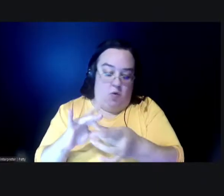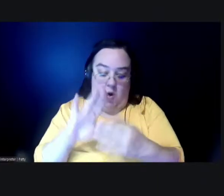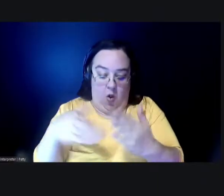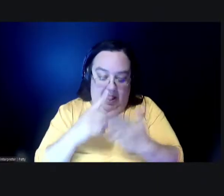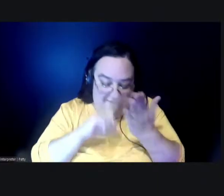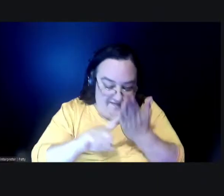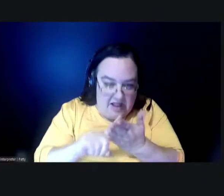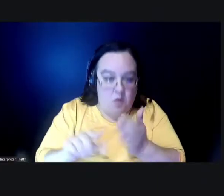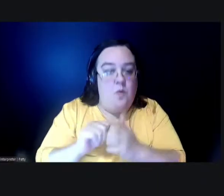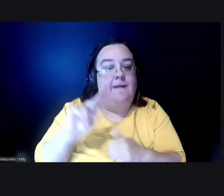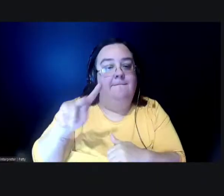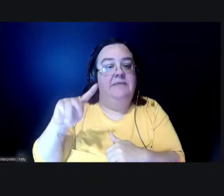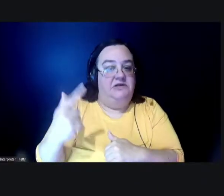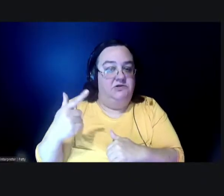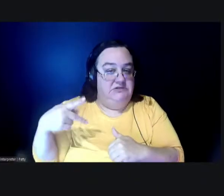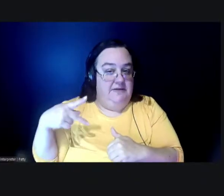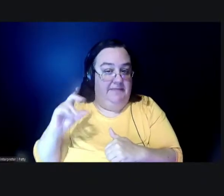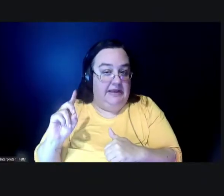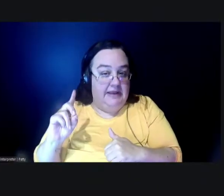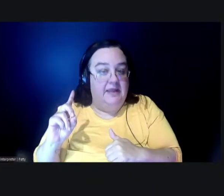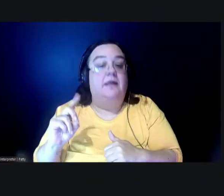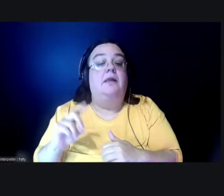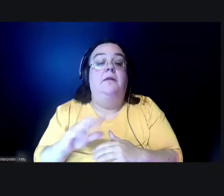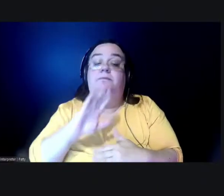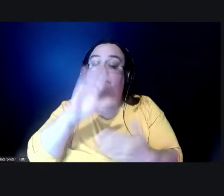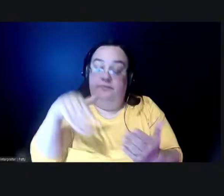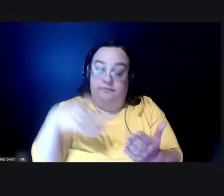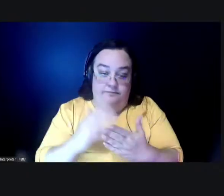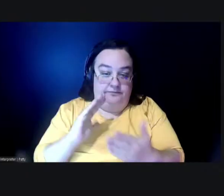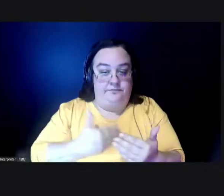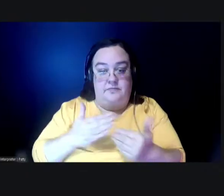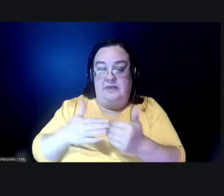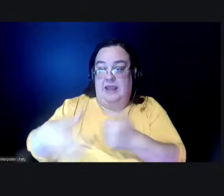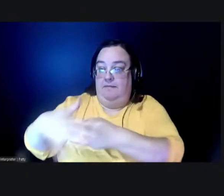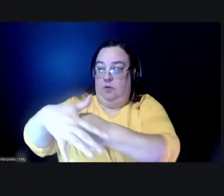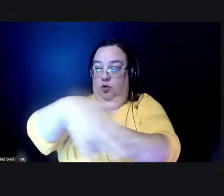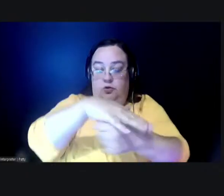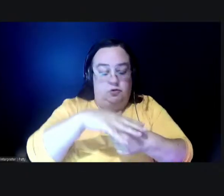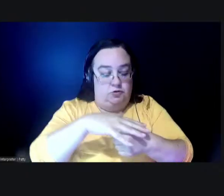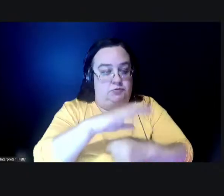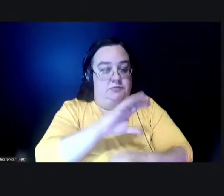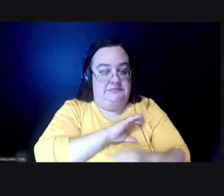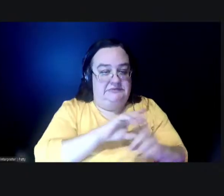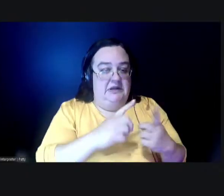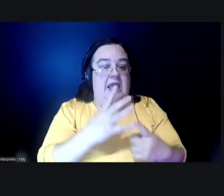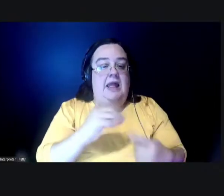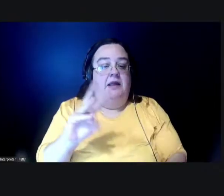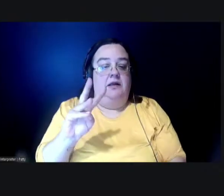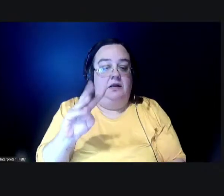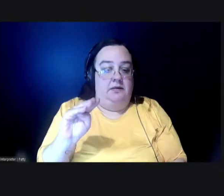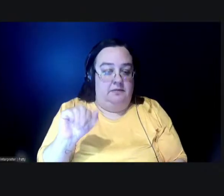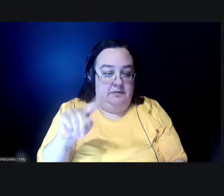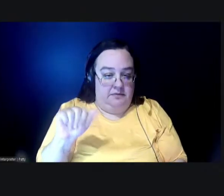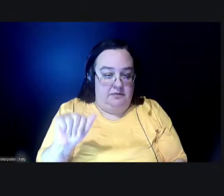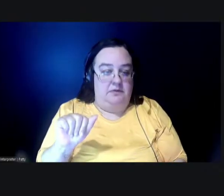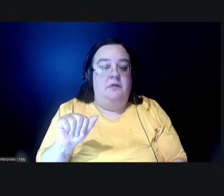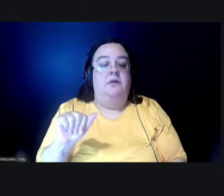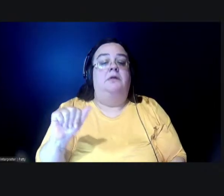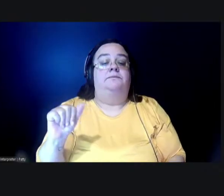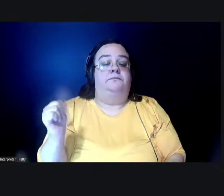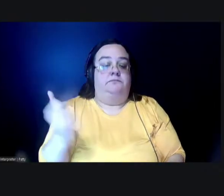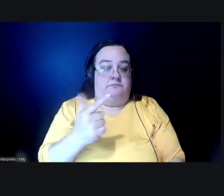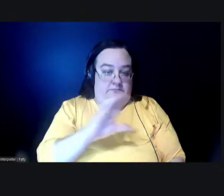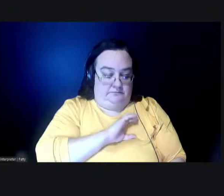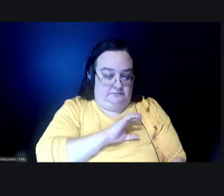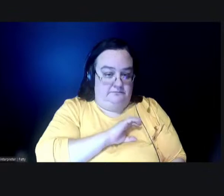Prince George's County Police Department, all of our neighbor jurisdictions, and WMATA. Our officers have made